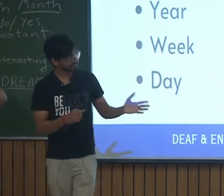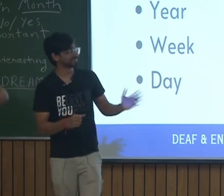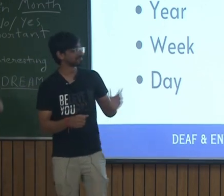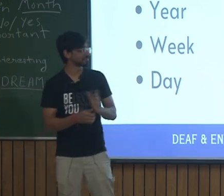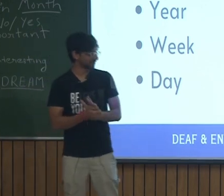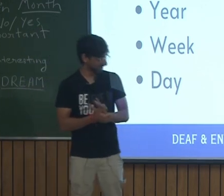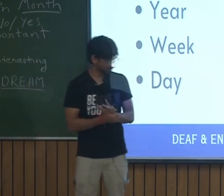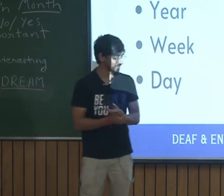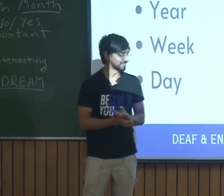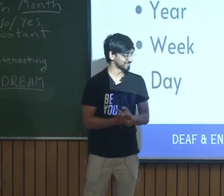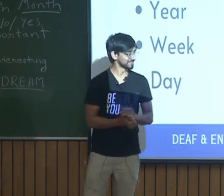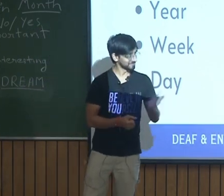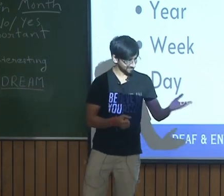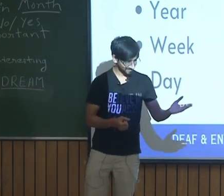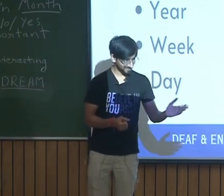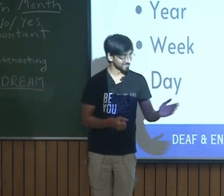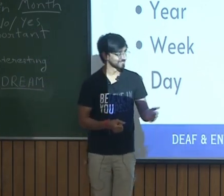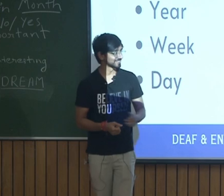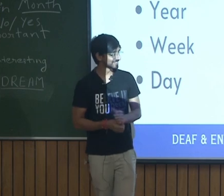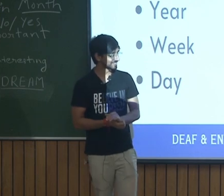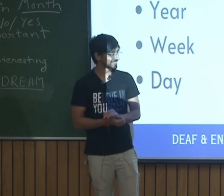Okay, from last 2 days.